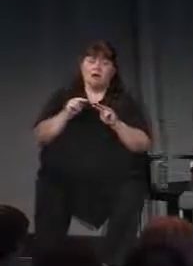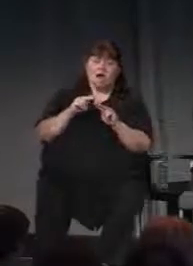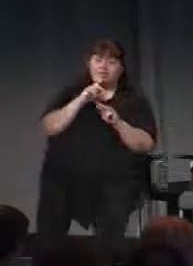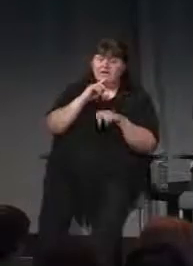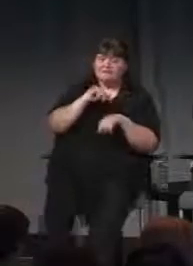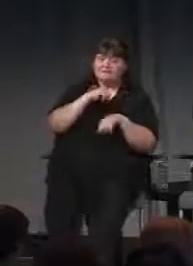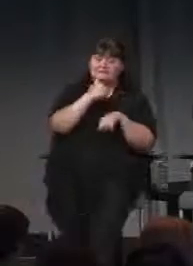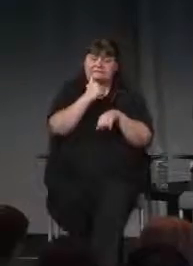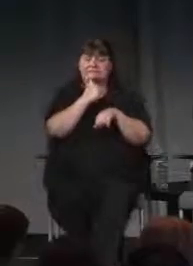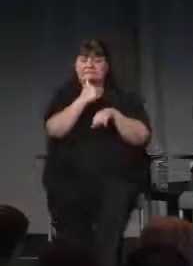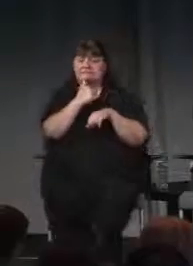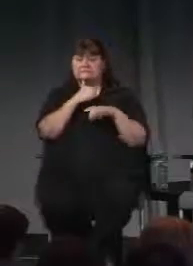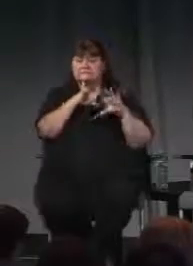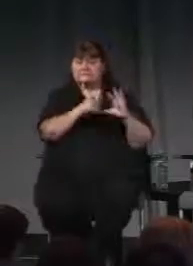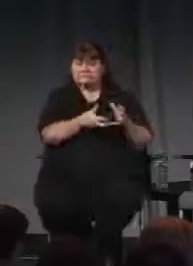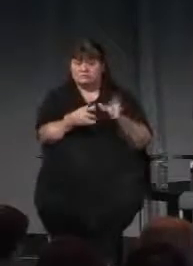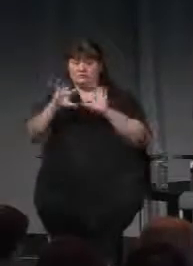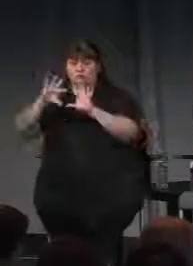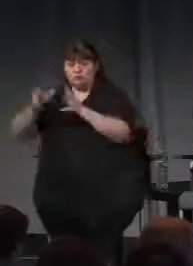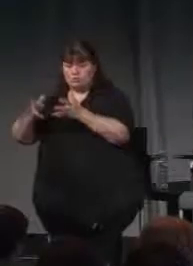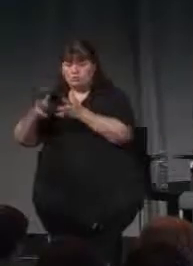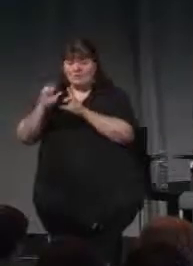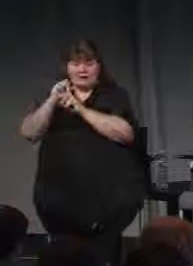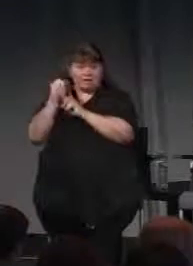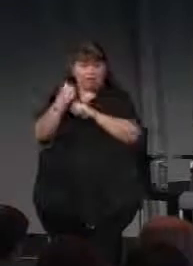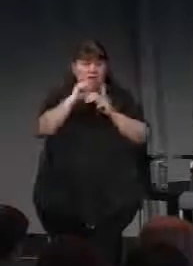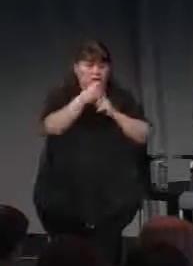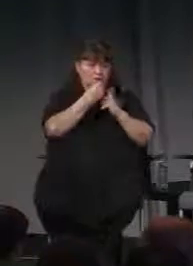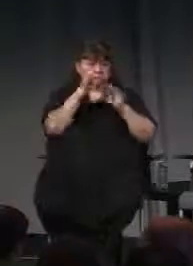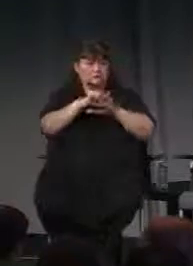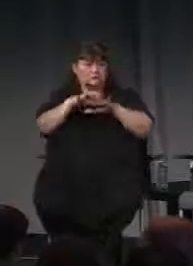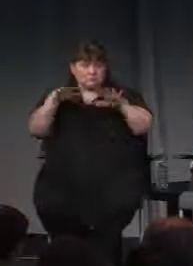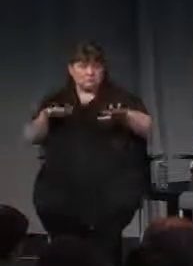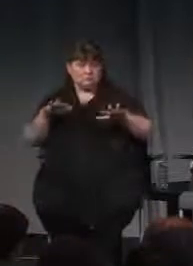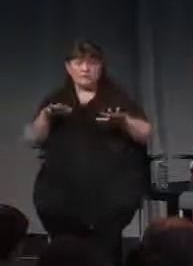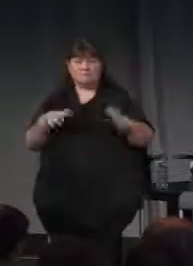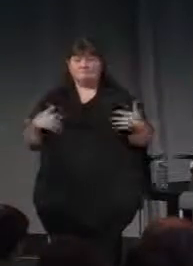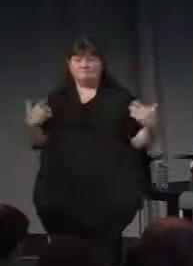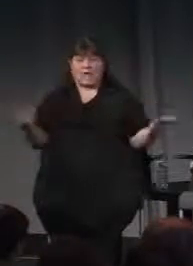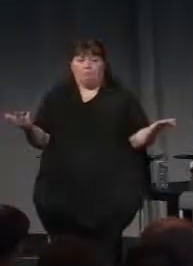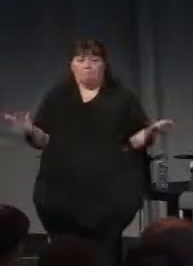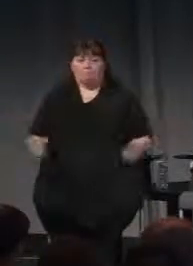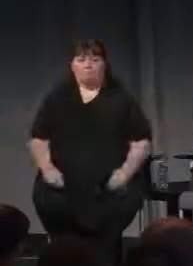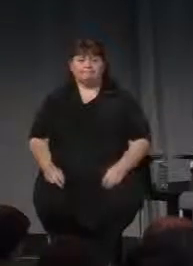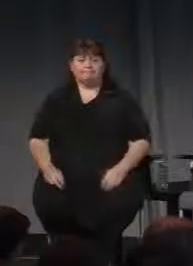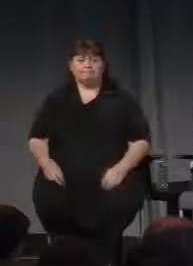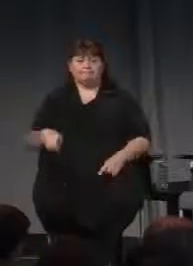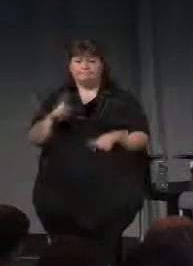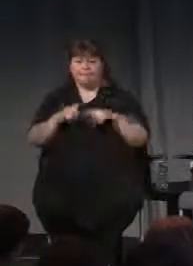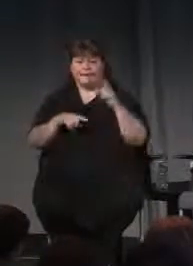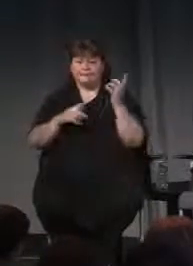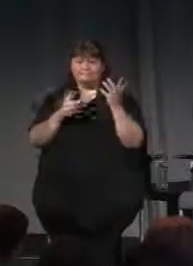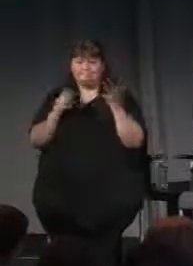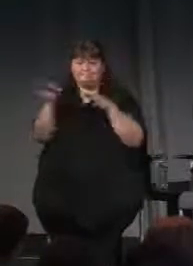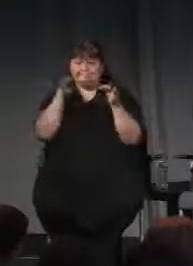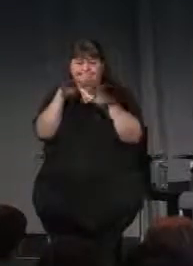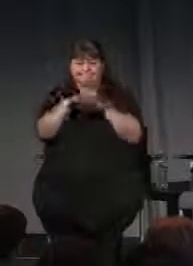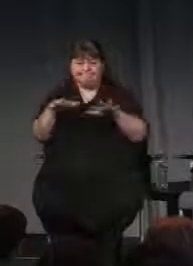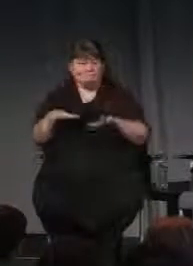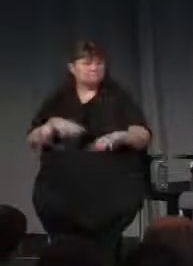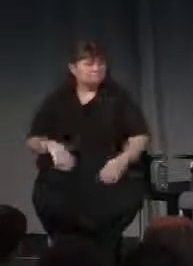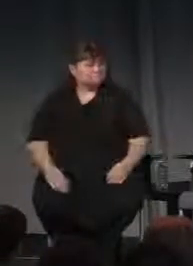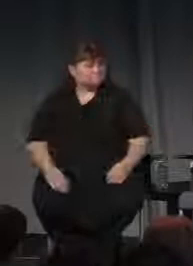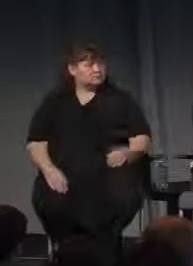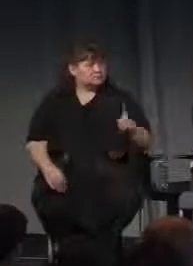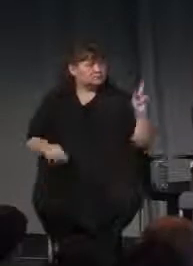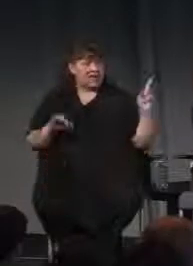sets of sufficient and necessary conditions that would differentiate the two, then I'm at a total loss to articulate those. Alex? Yeah,